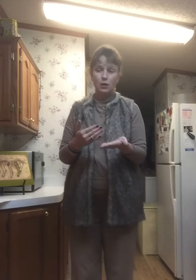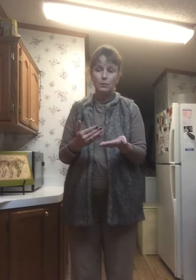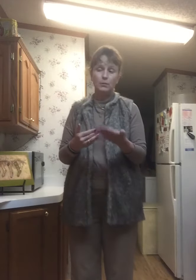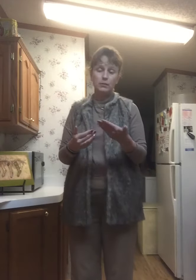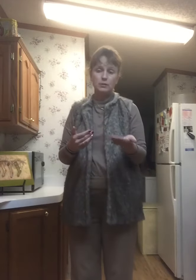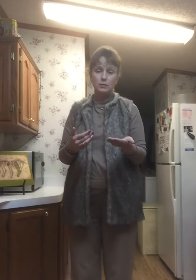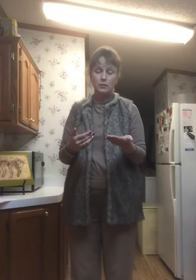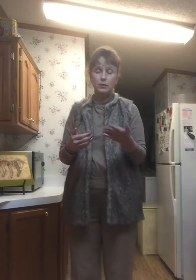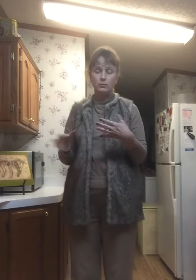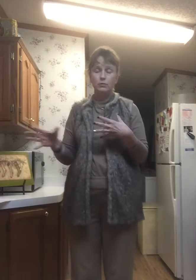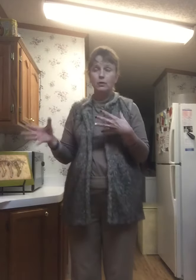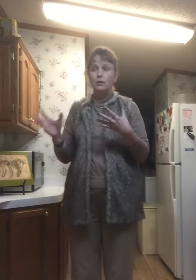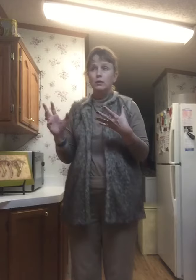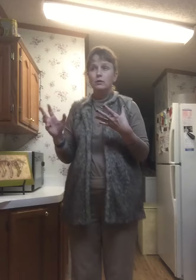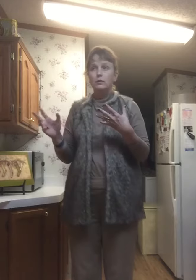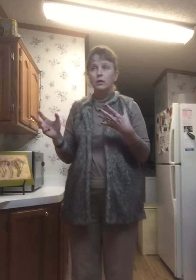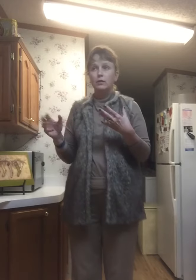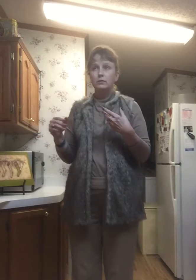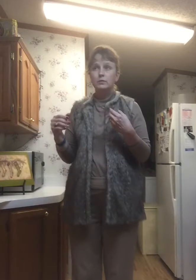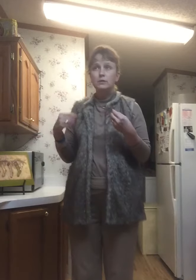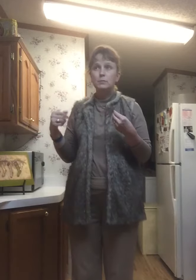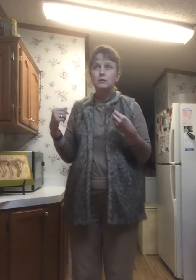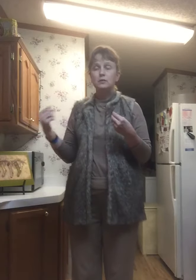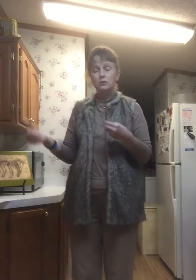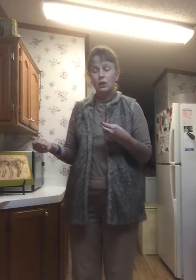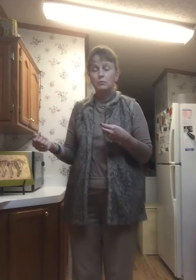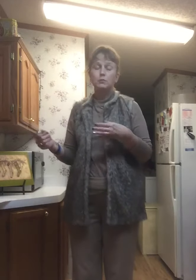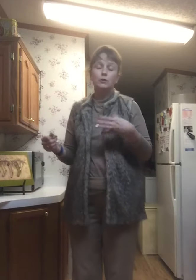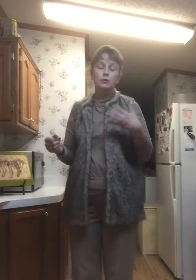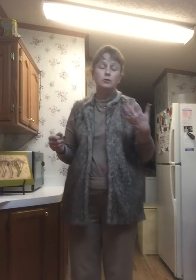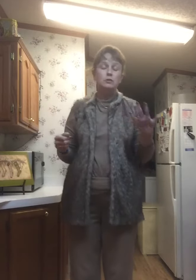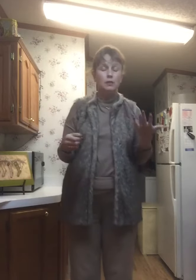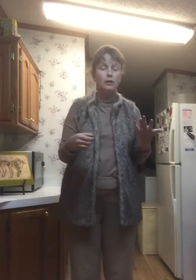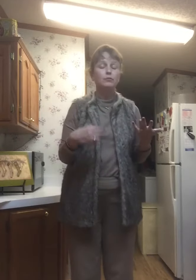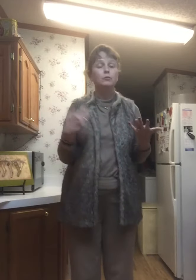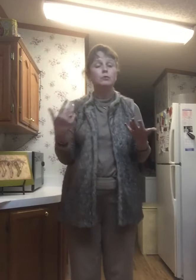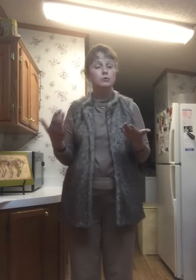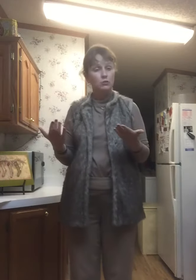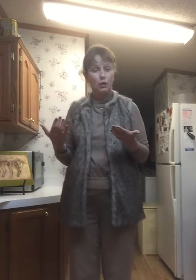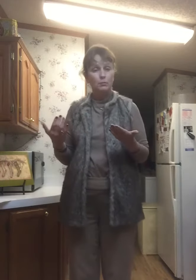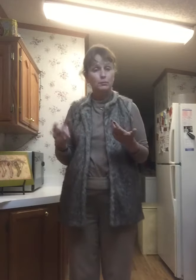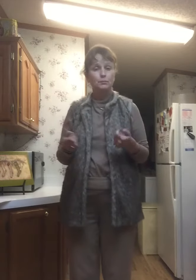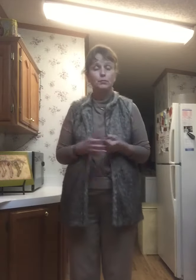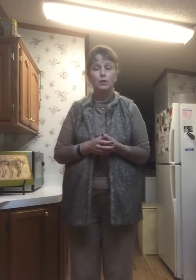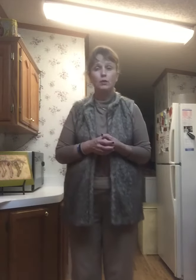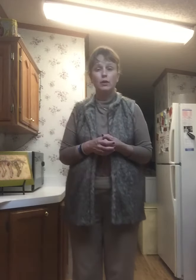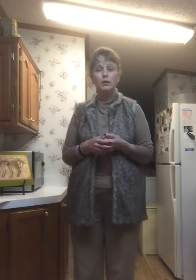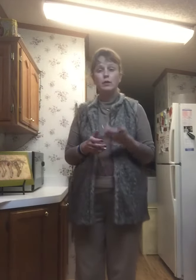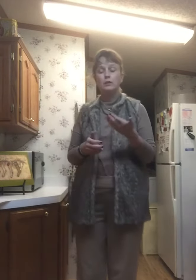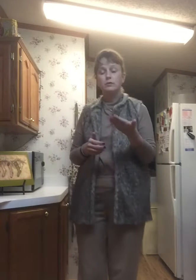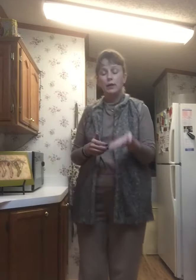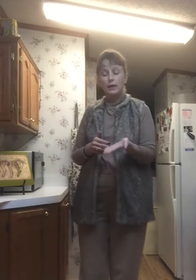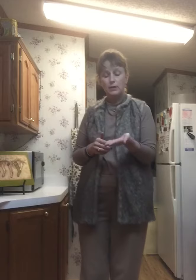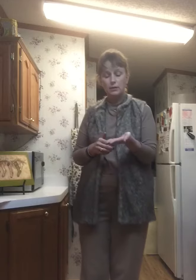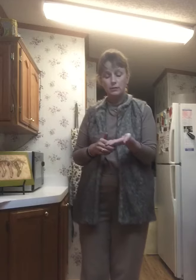stop are this, cease means to stop, so we're going to do the sign for the word stop. All right? And that is